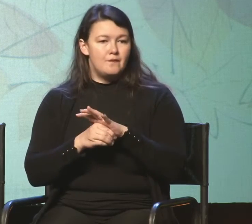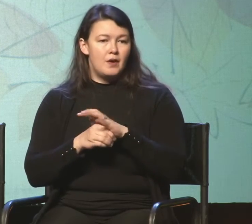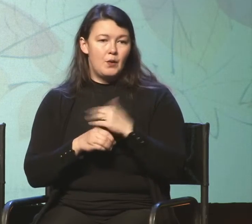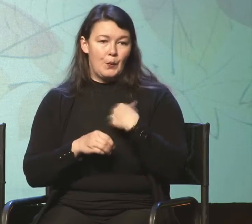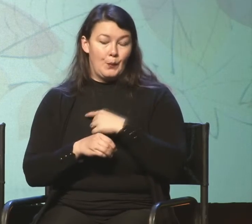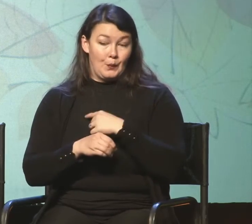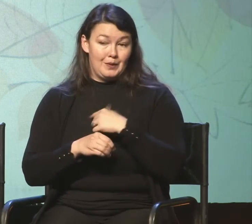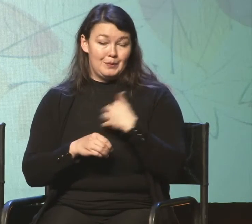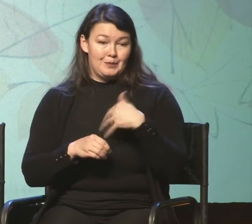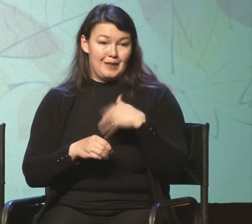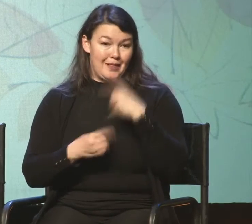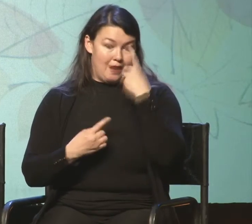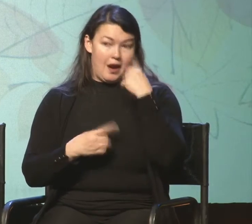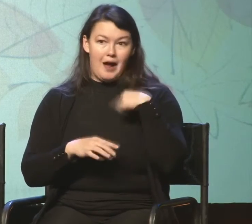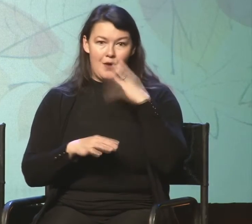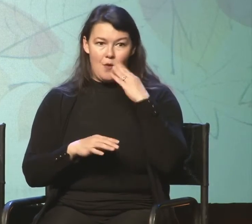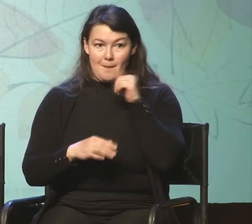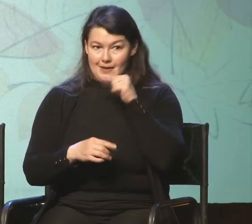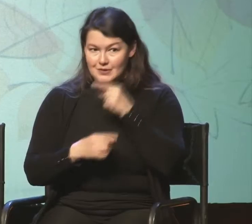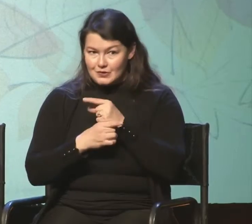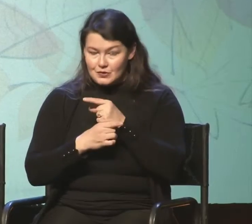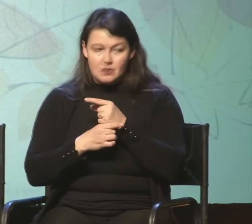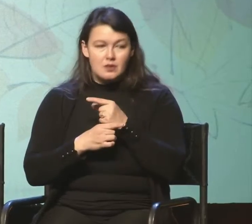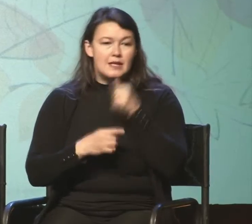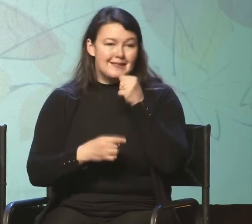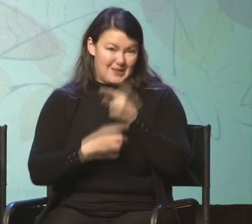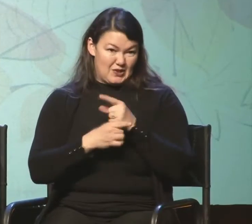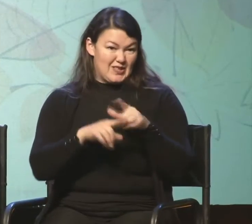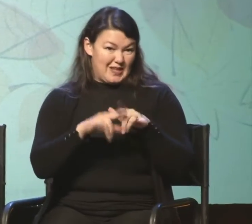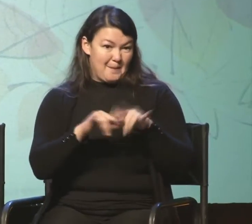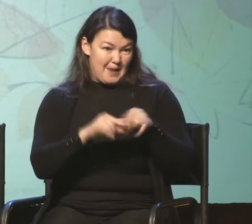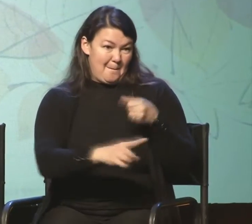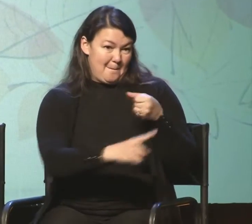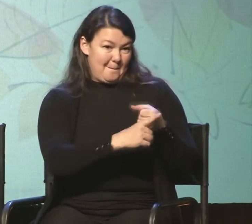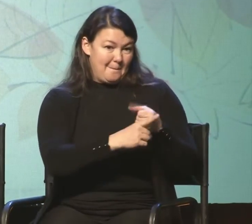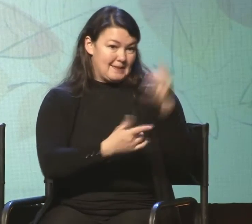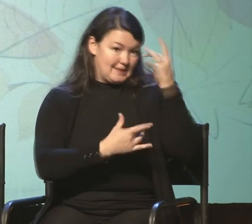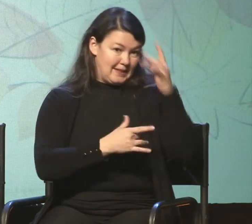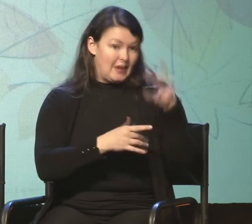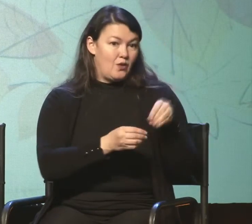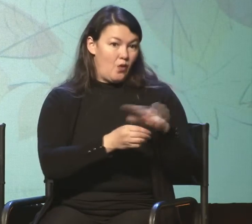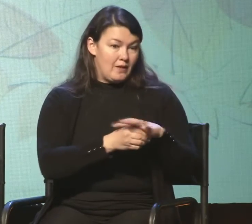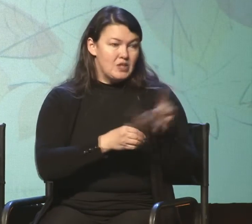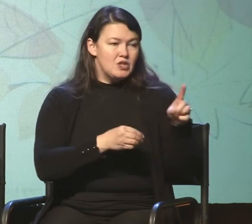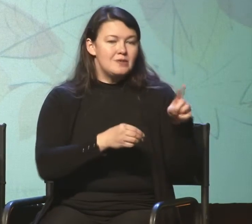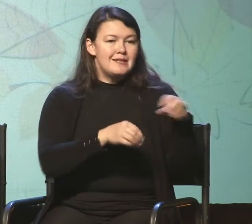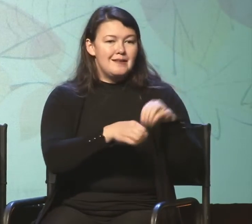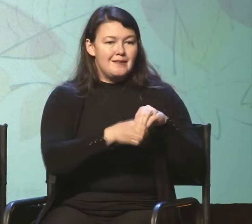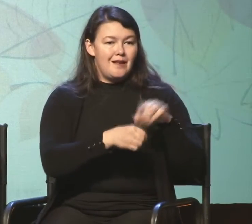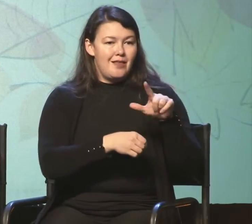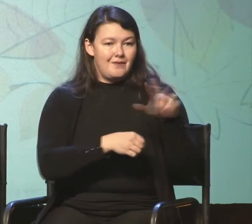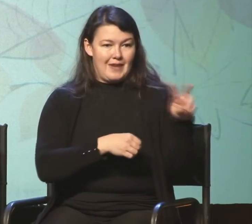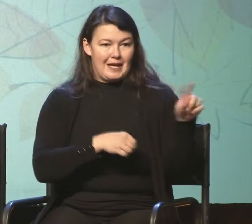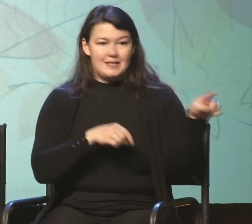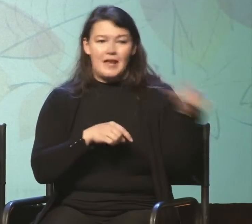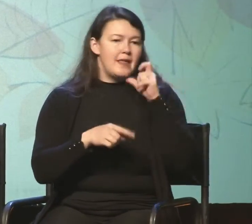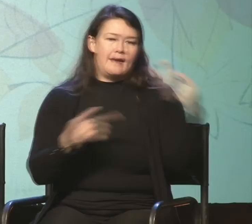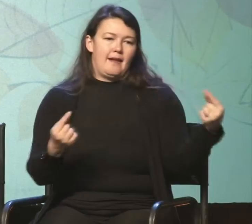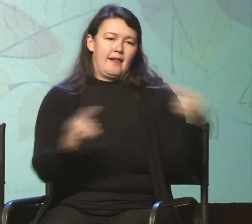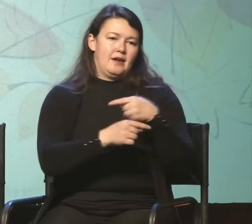really thought, I know my sister had COVID at the same time. She was in Las Vegas. They didn't give it to each other,